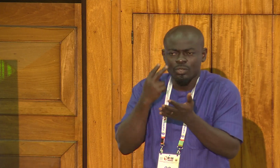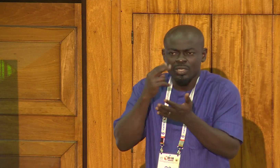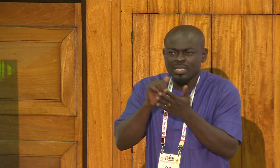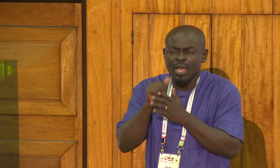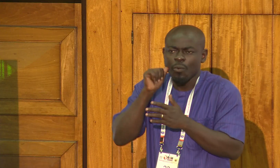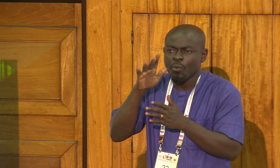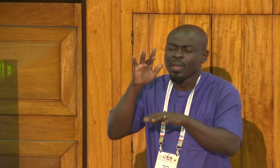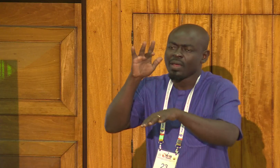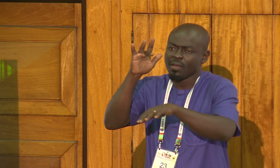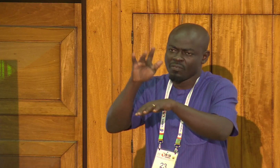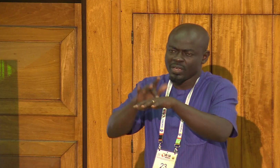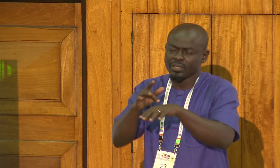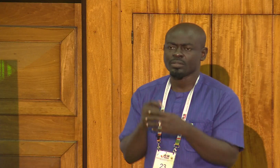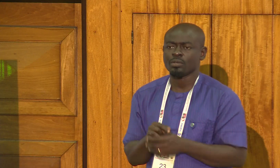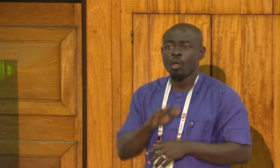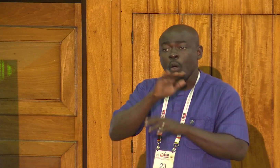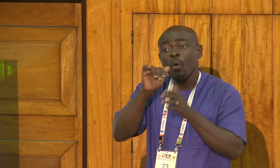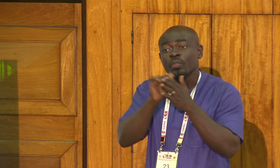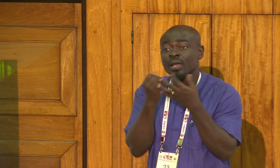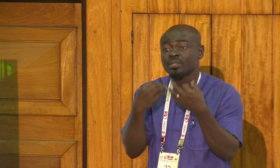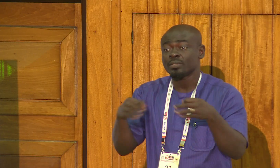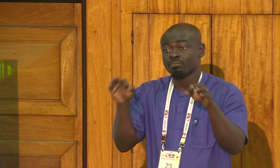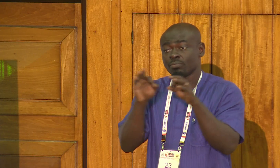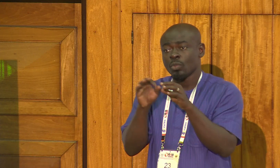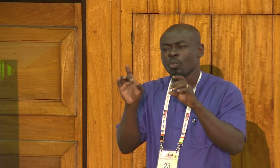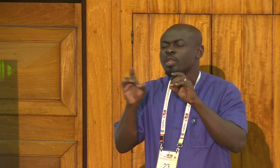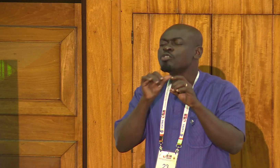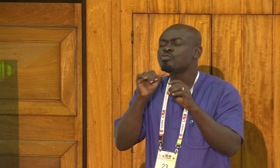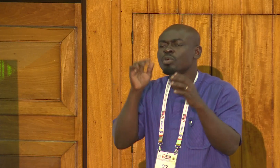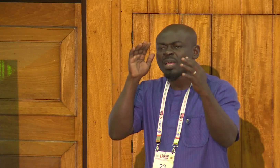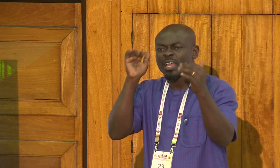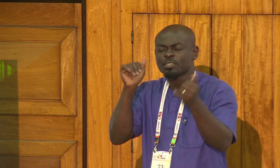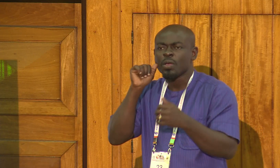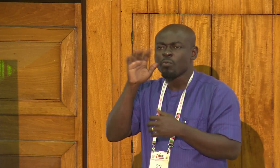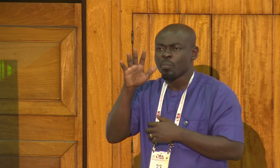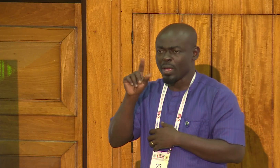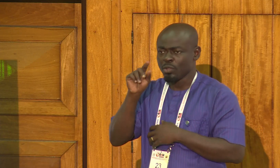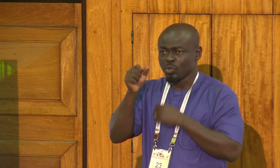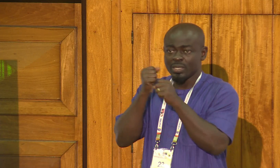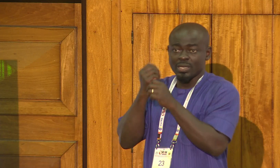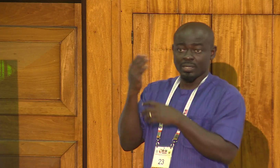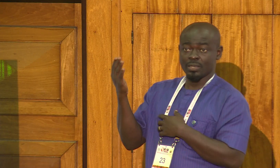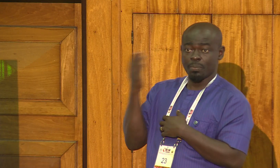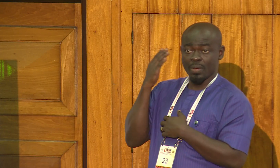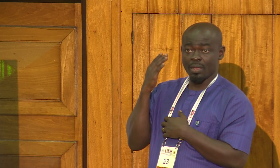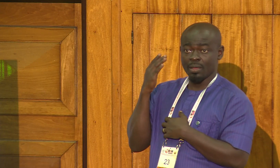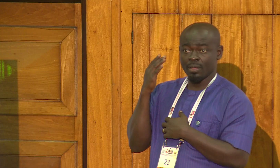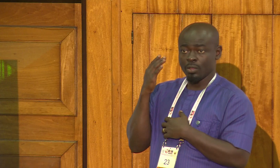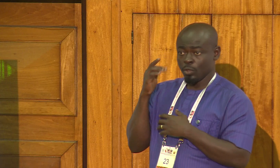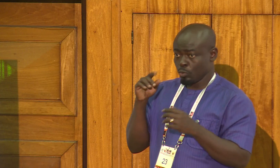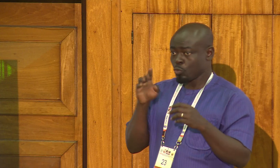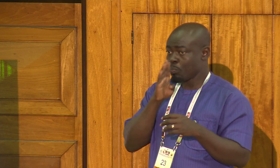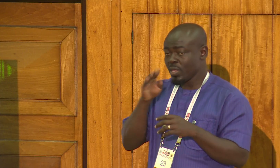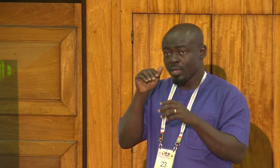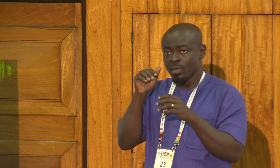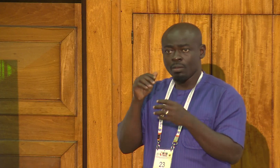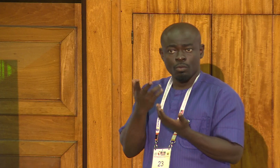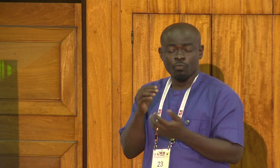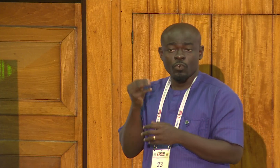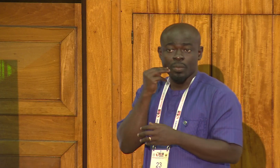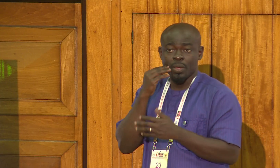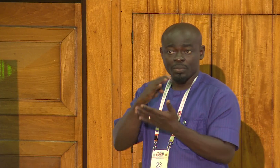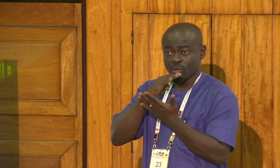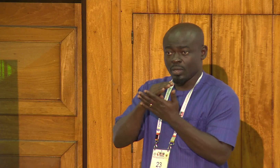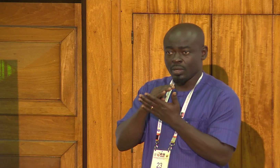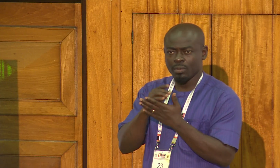This is really important because we didn't expect women 20 years ago to be, living in menopause, living with